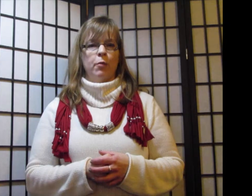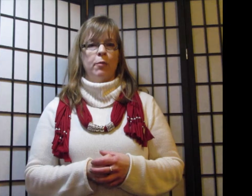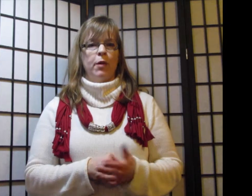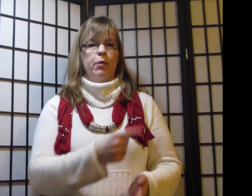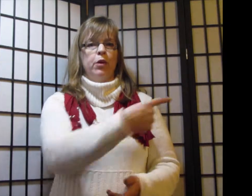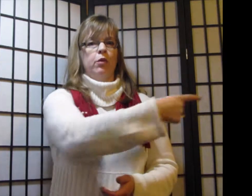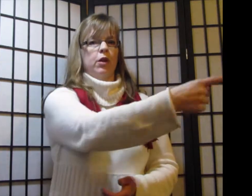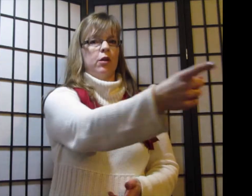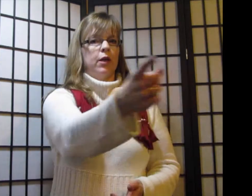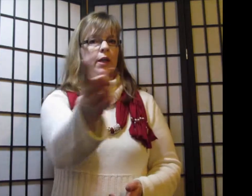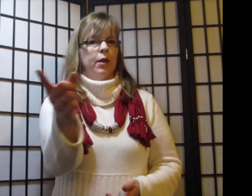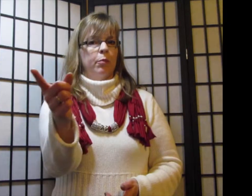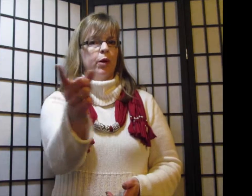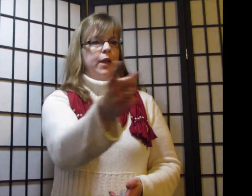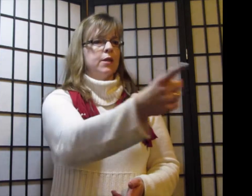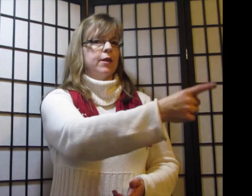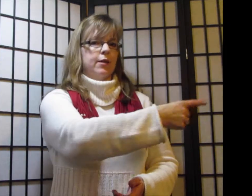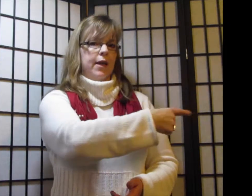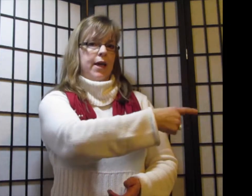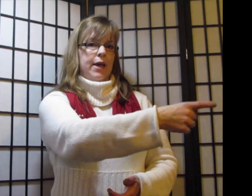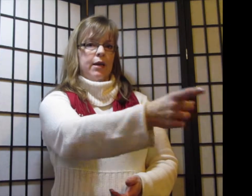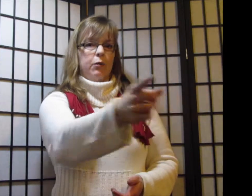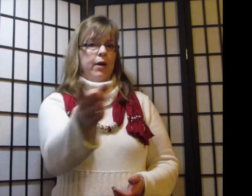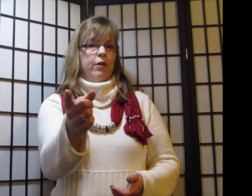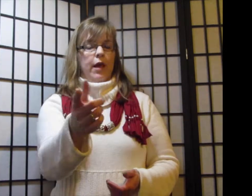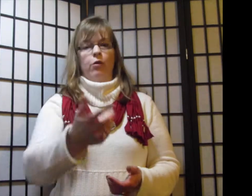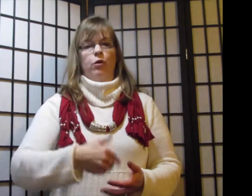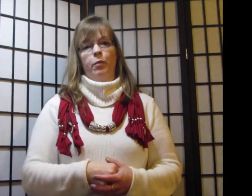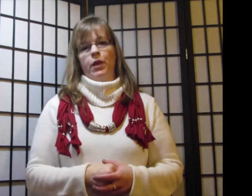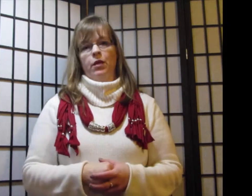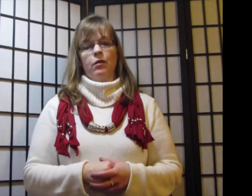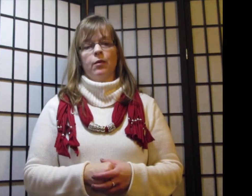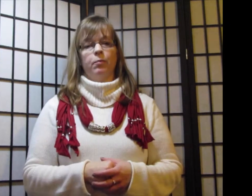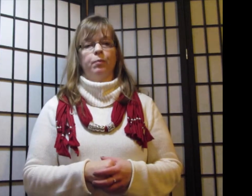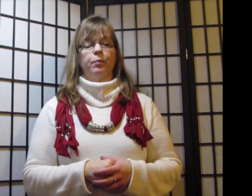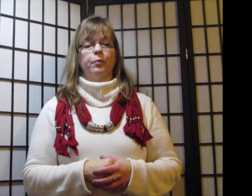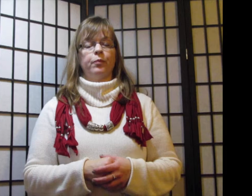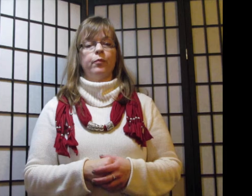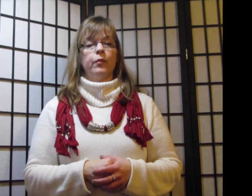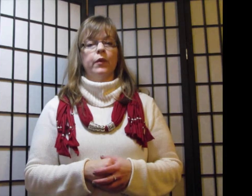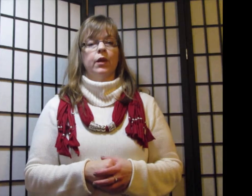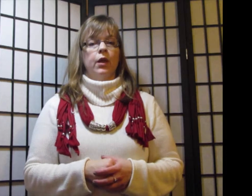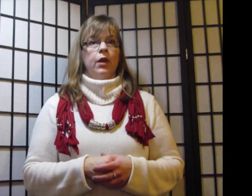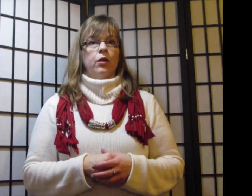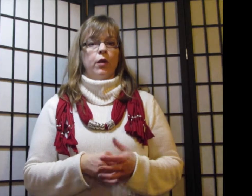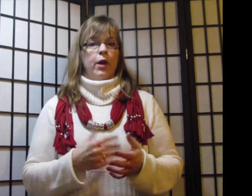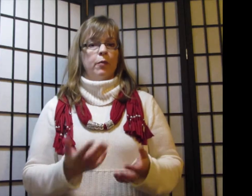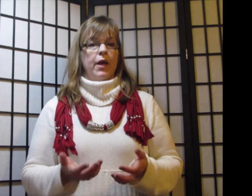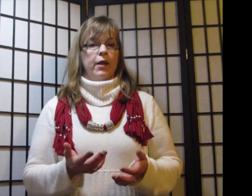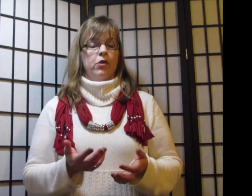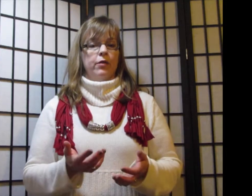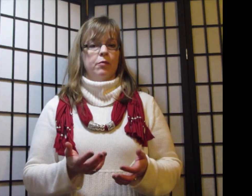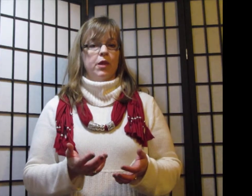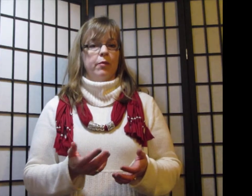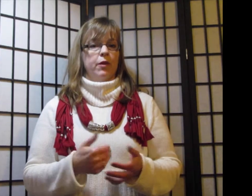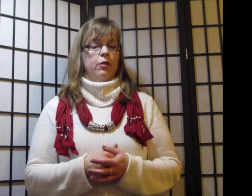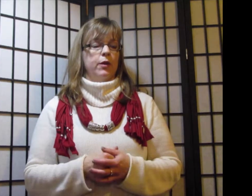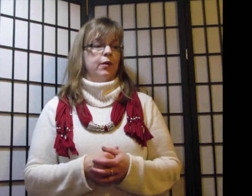of people, you can point and scan wherever that group is. So I hope that gives you some tips as we